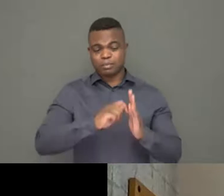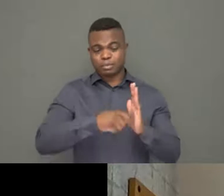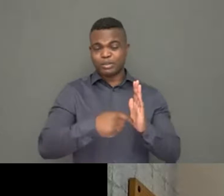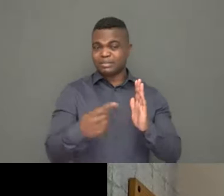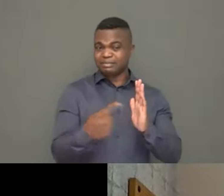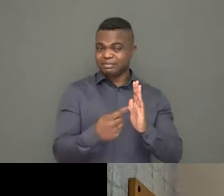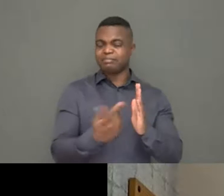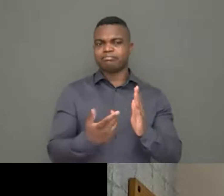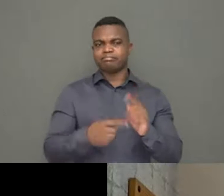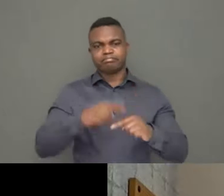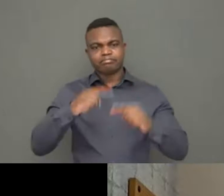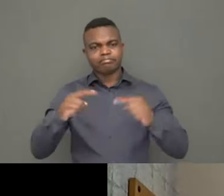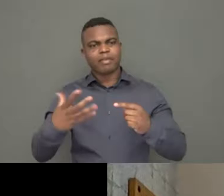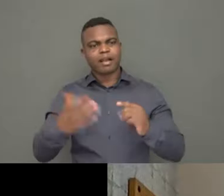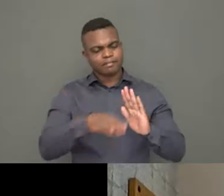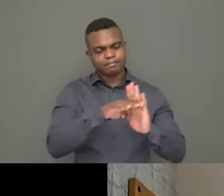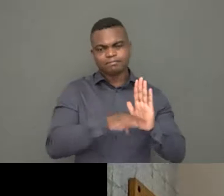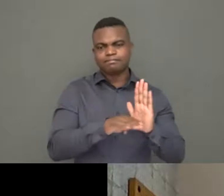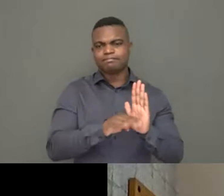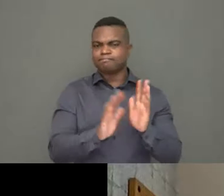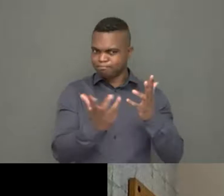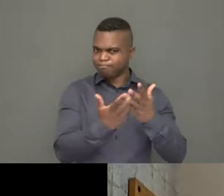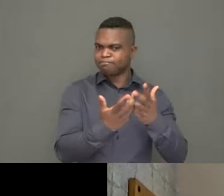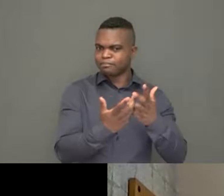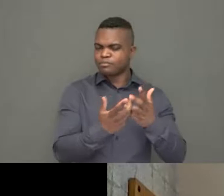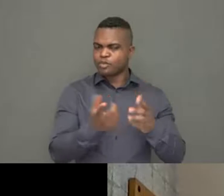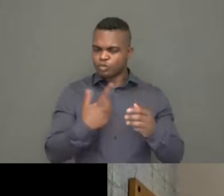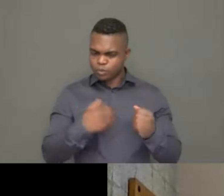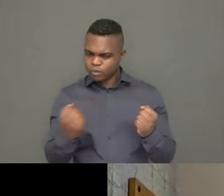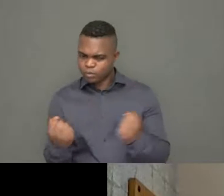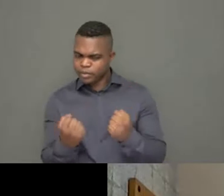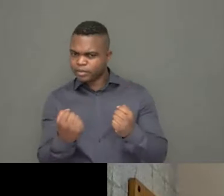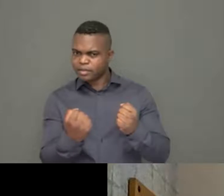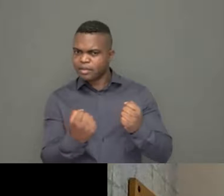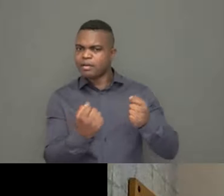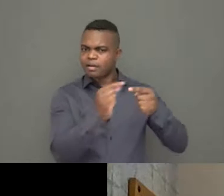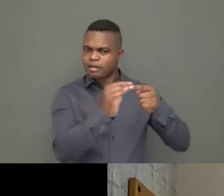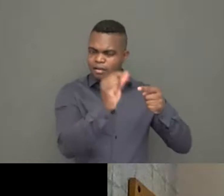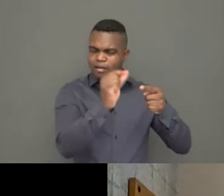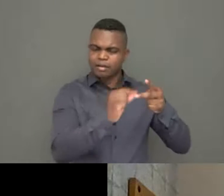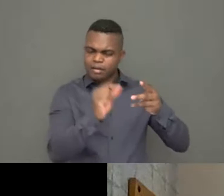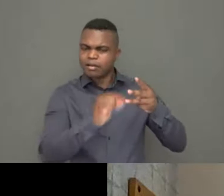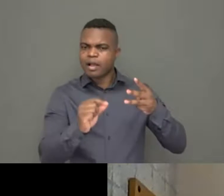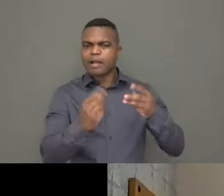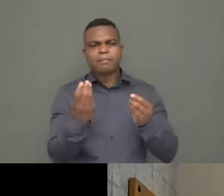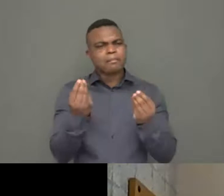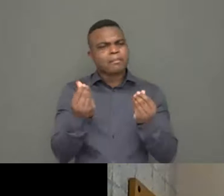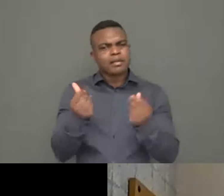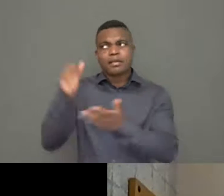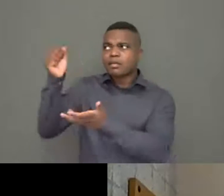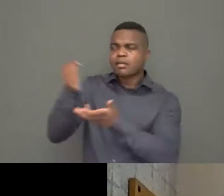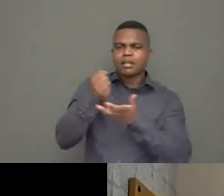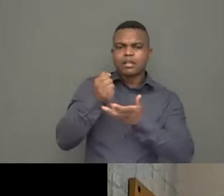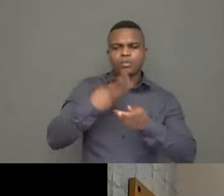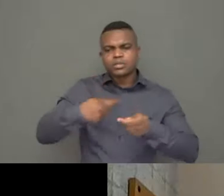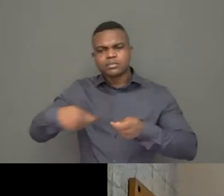whatever is happening, down here. It's very important, Yeah, very good, Brenda. And Brenda, like,